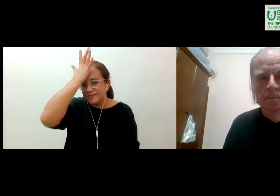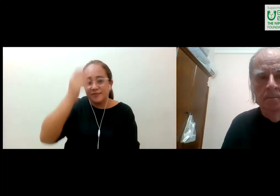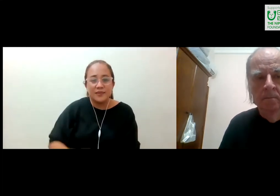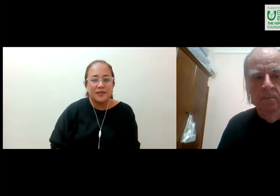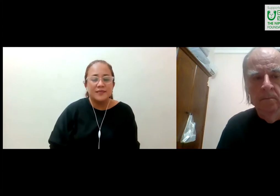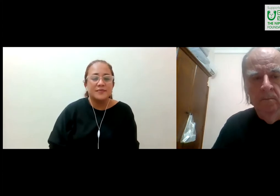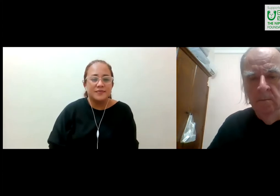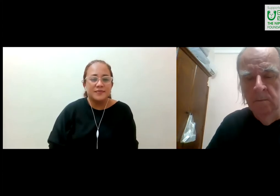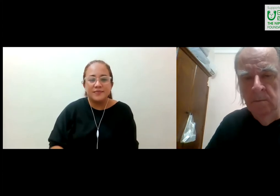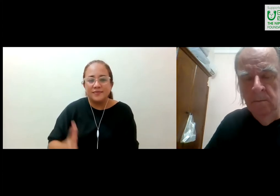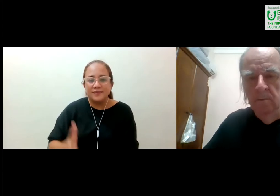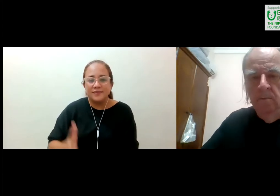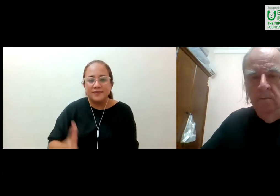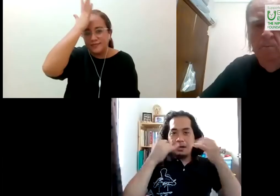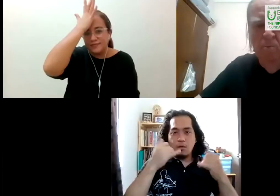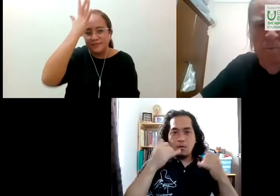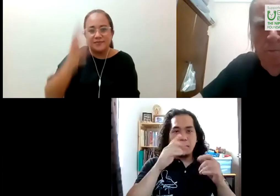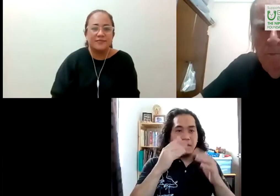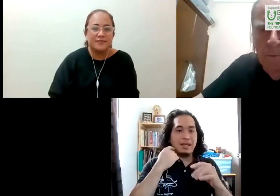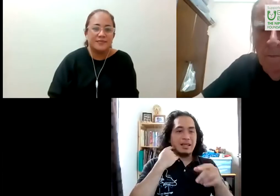This is Peebs.